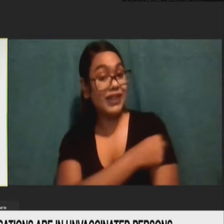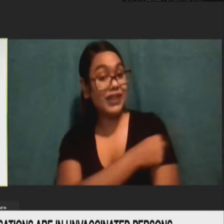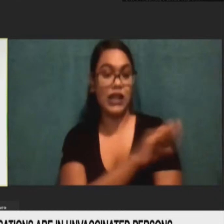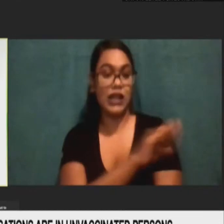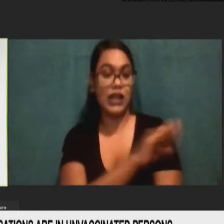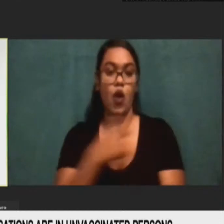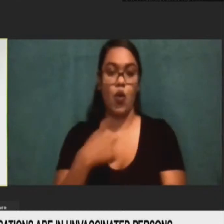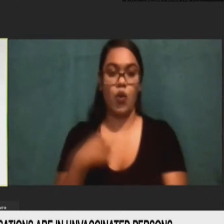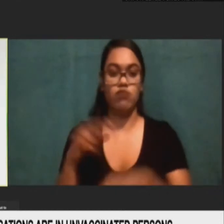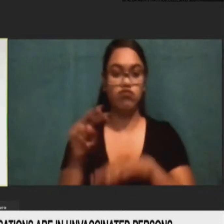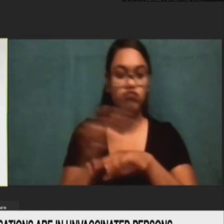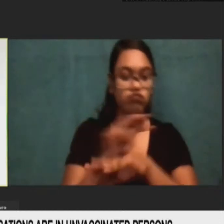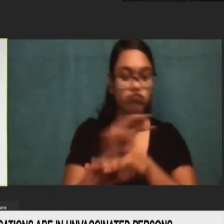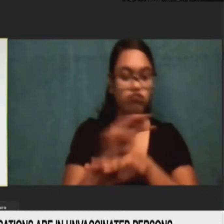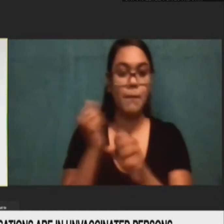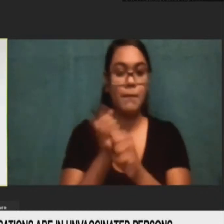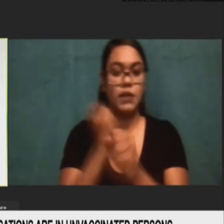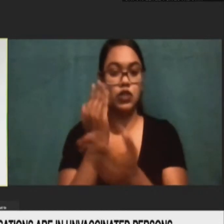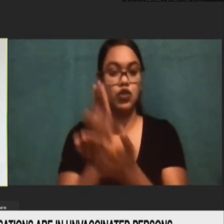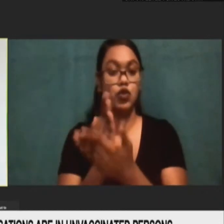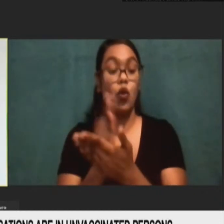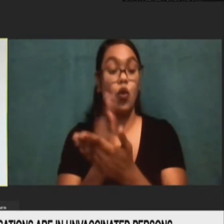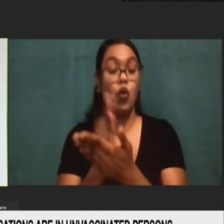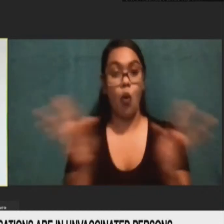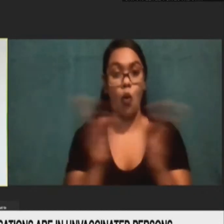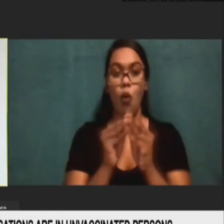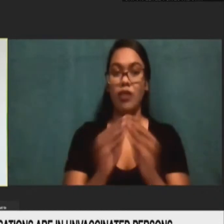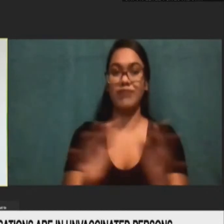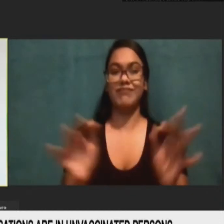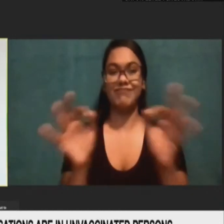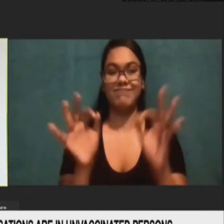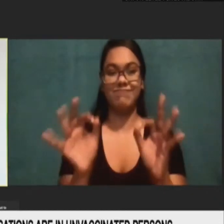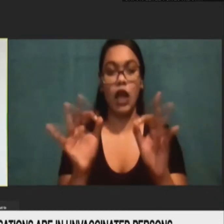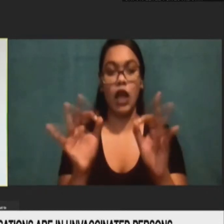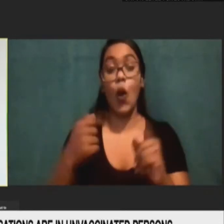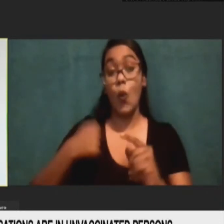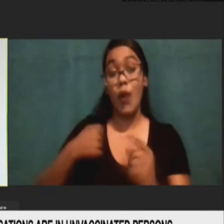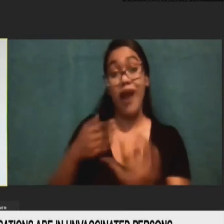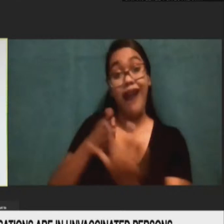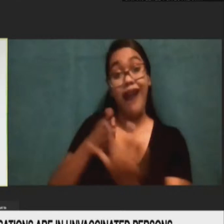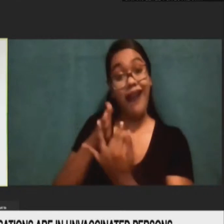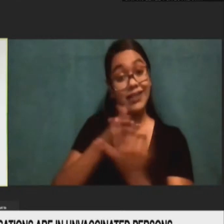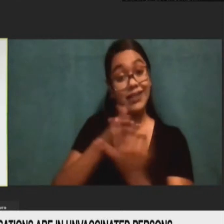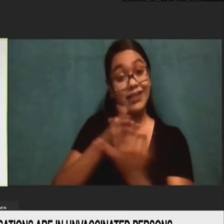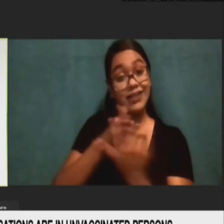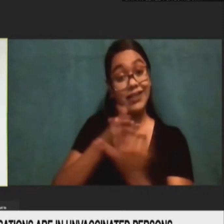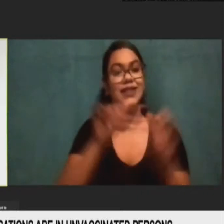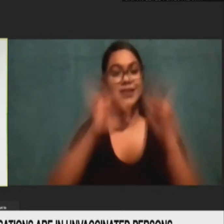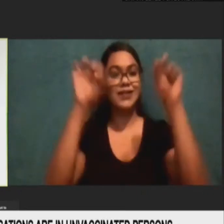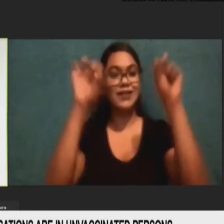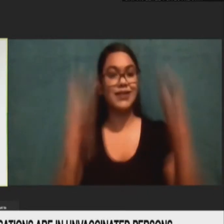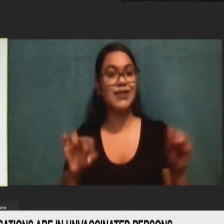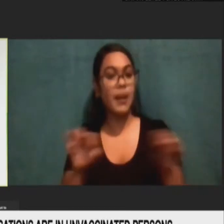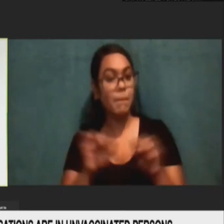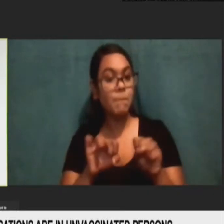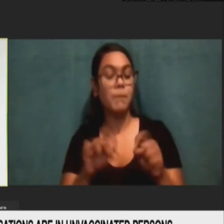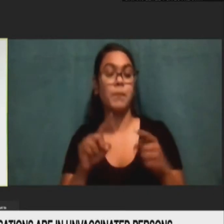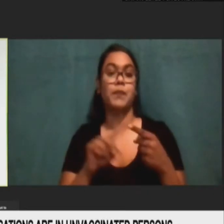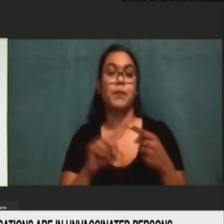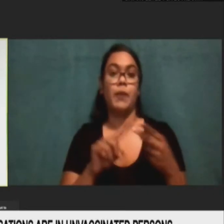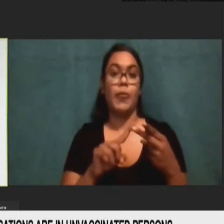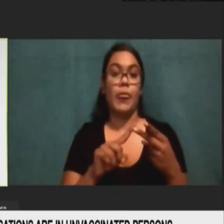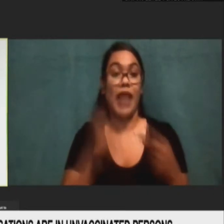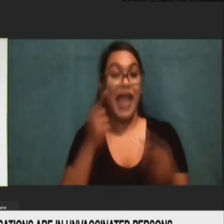dedicated COVID-19 beds in our hospital. We are accessing all the systems, your EVDS,